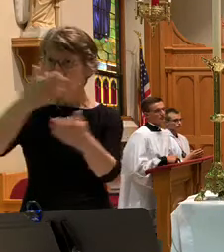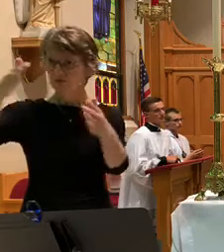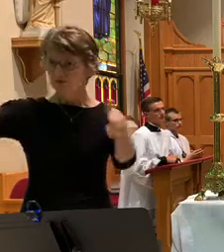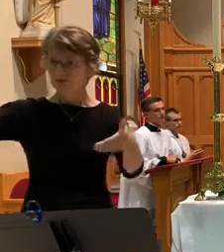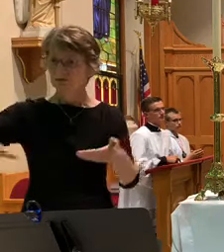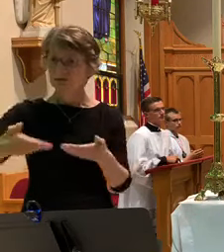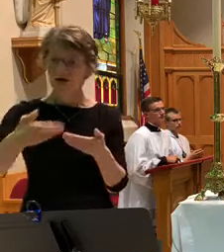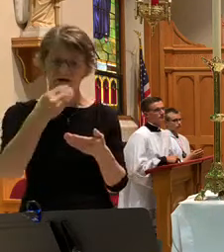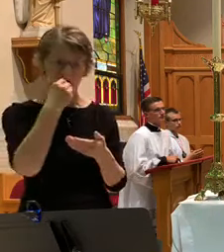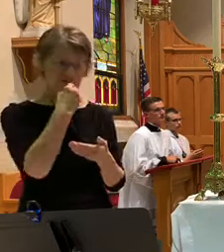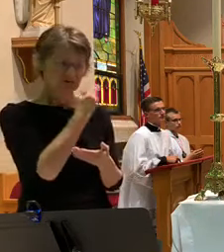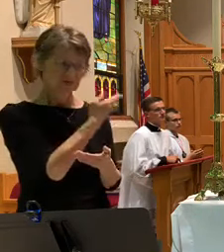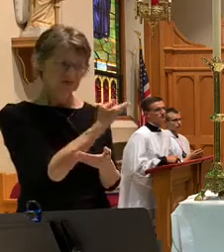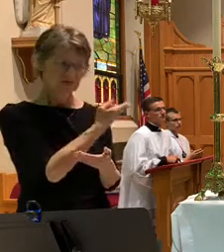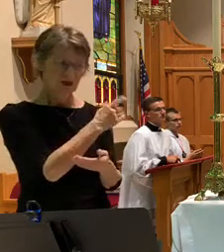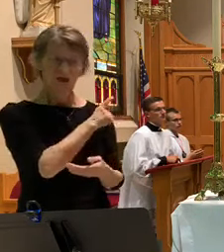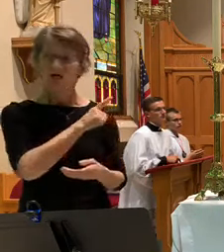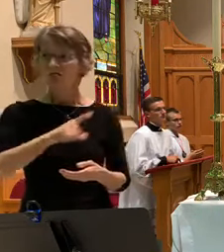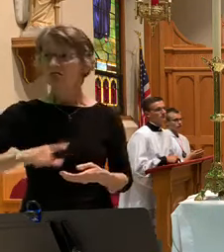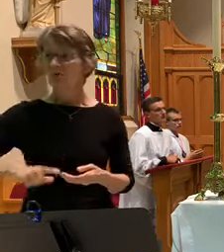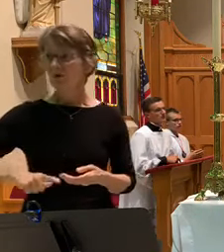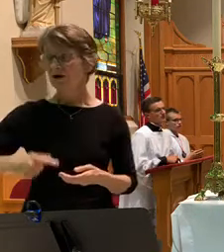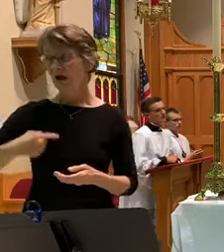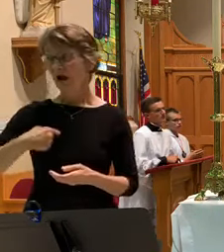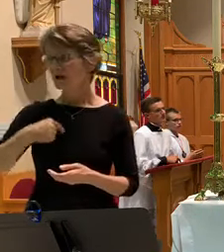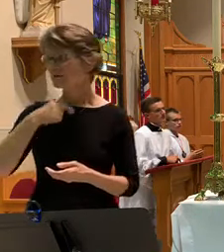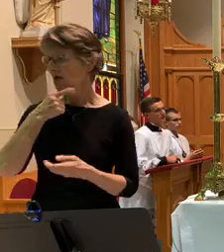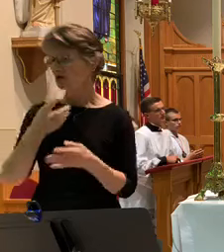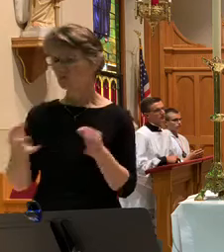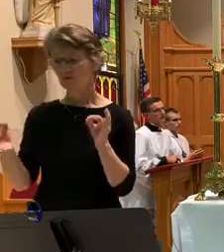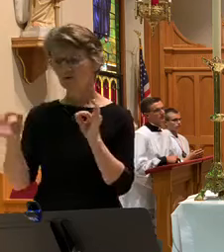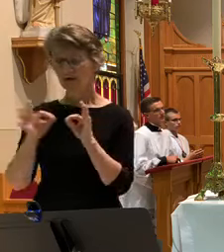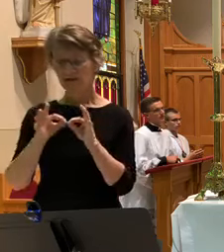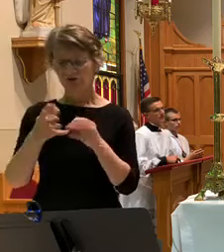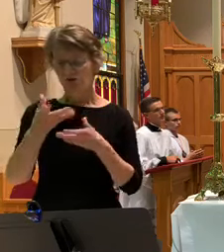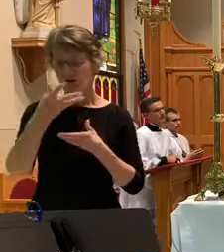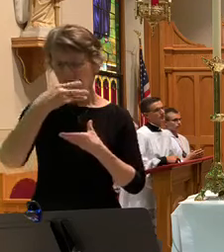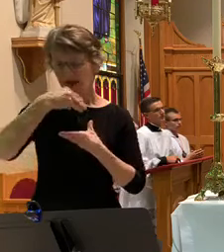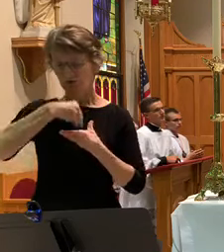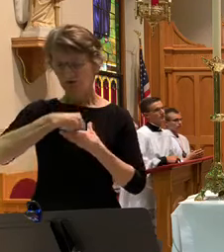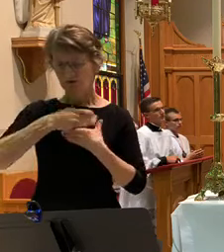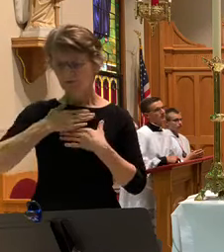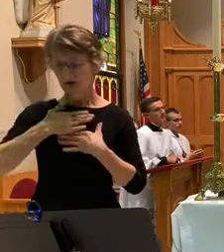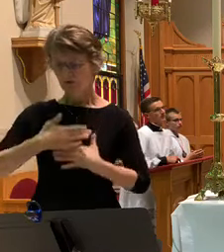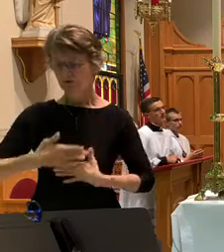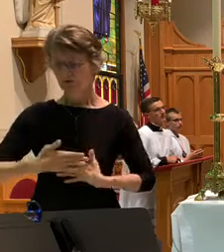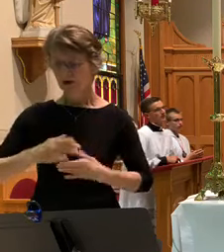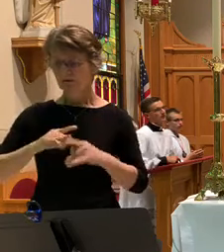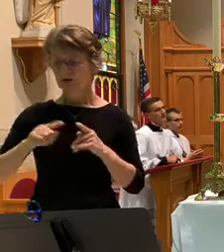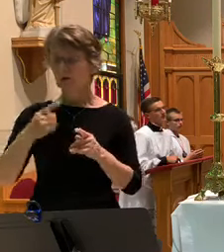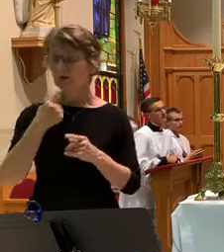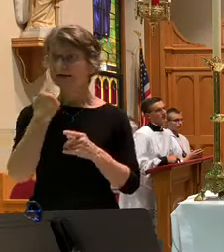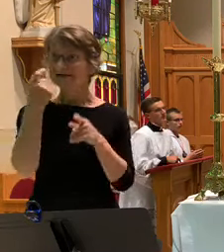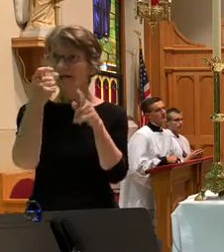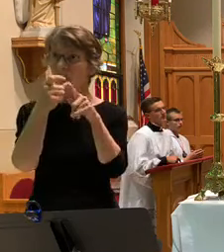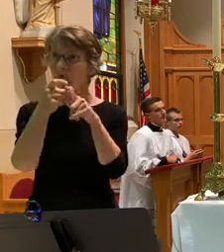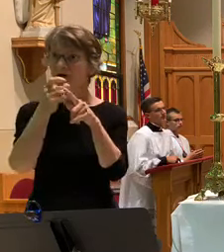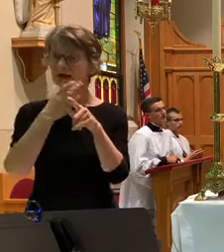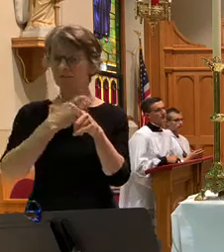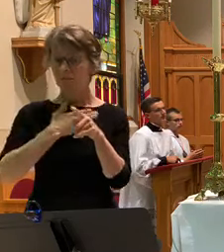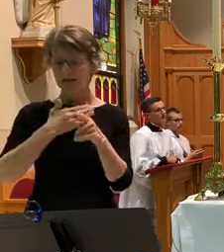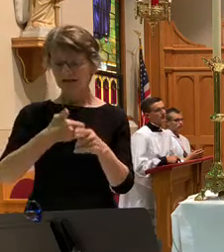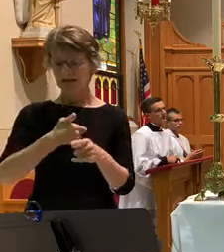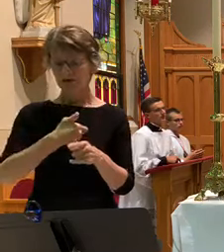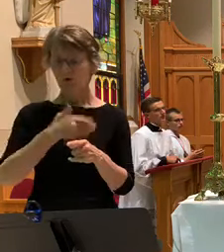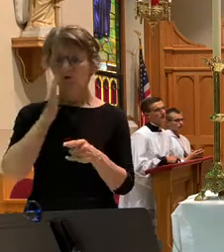the Lamb. Lord, I am not worthy that you should enter under my roof, but only say the word,